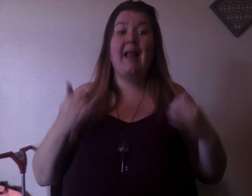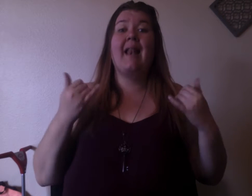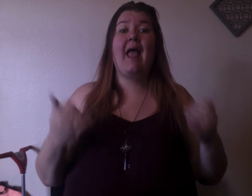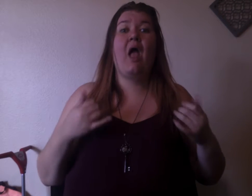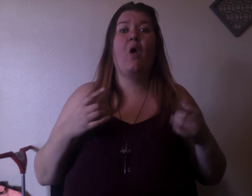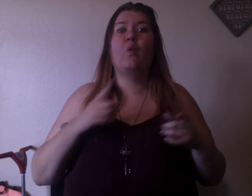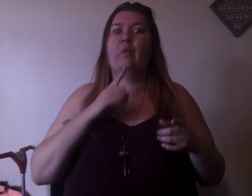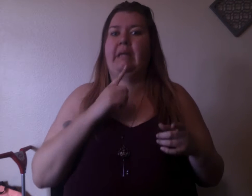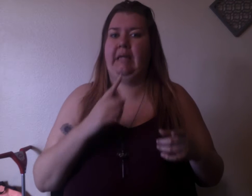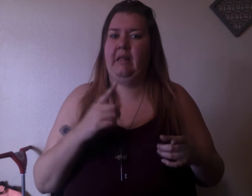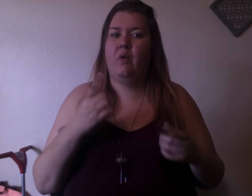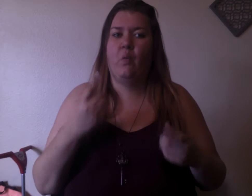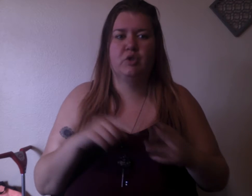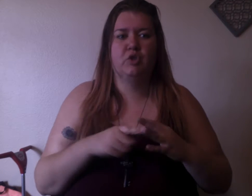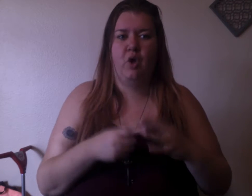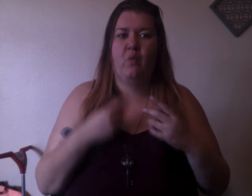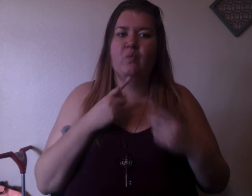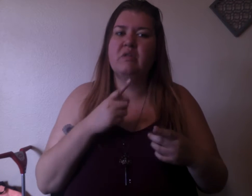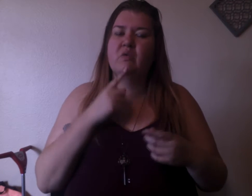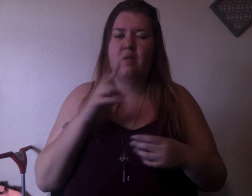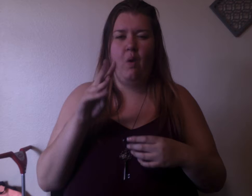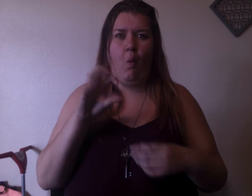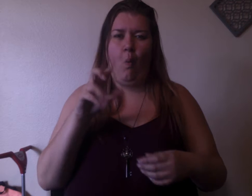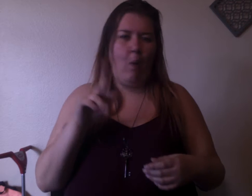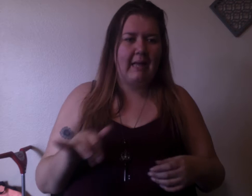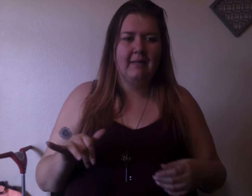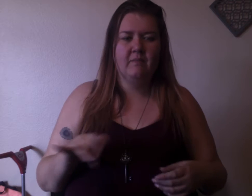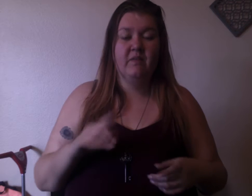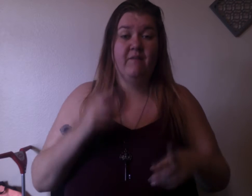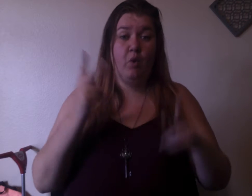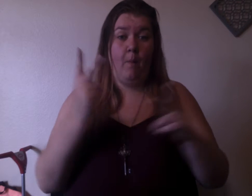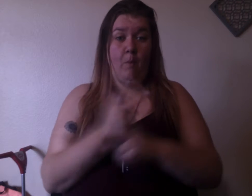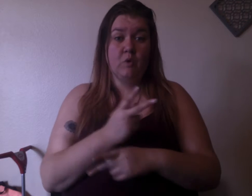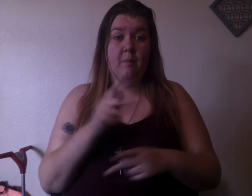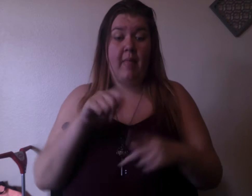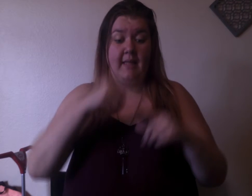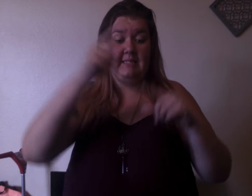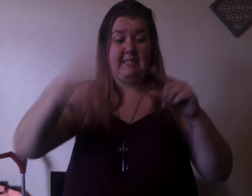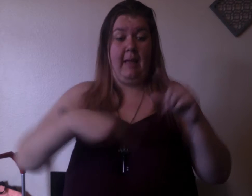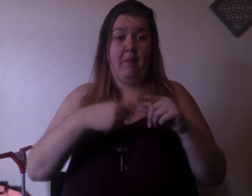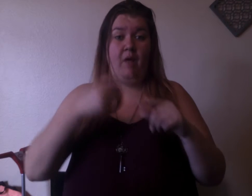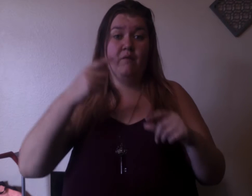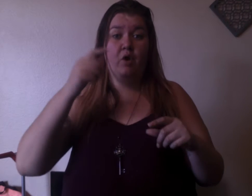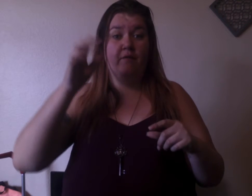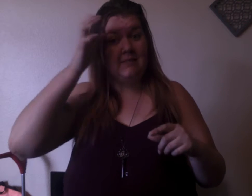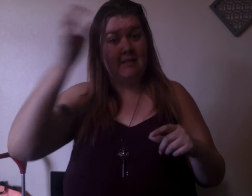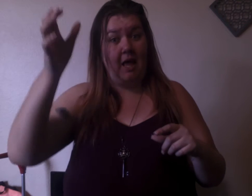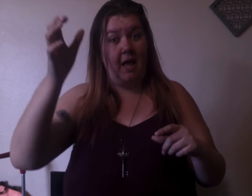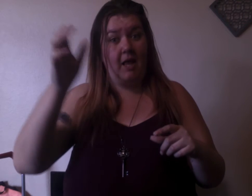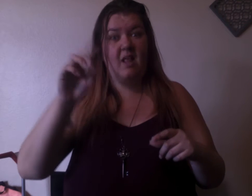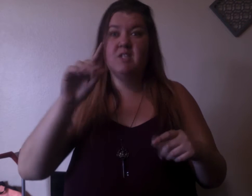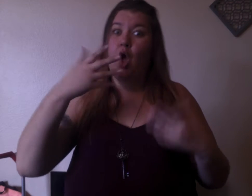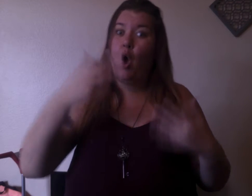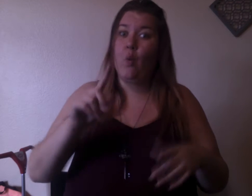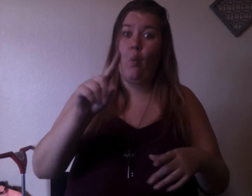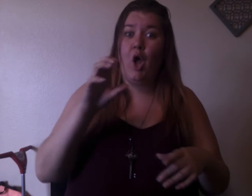really, really, really wacky. You multiply the diameter of the sun, which is already 100 times the diameter of the Earth.